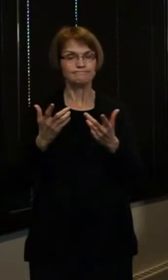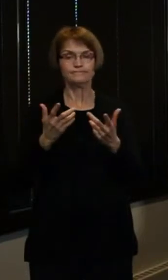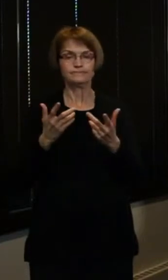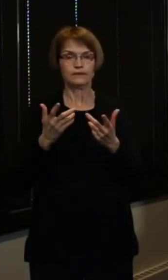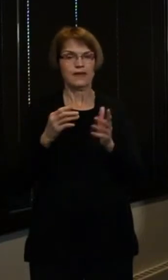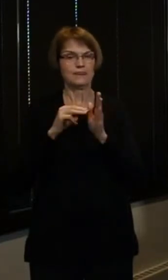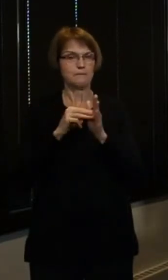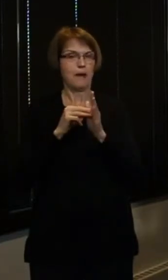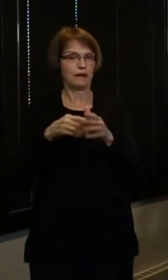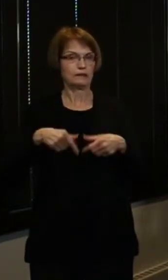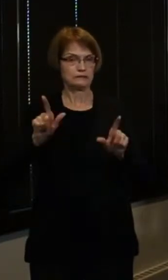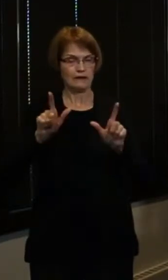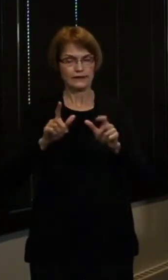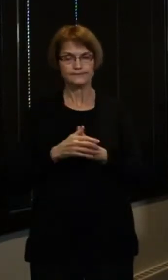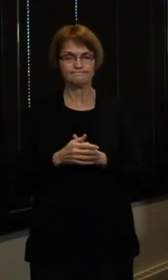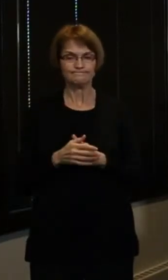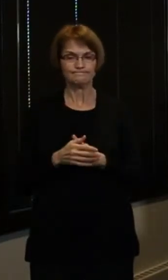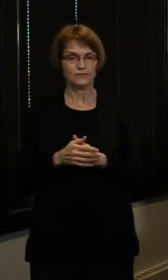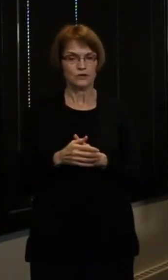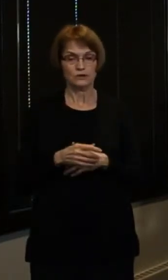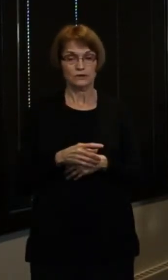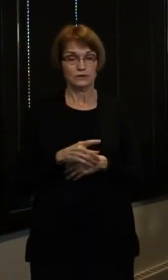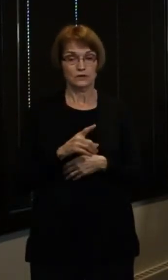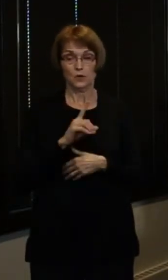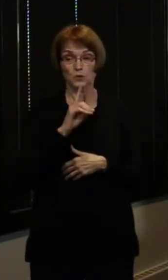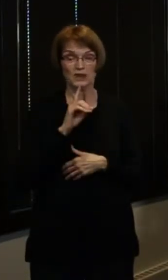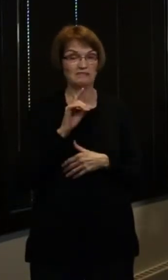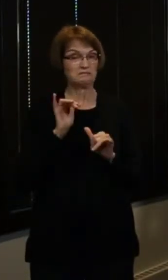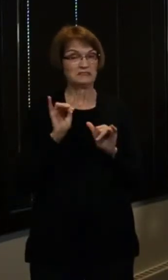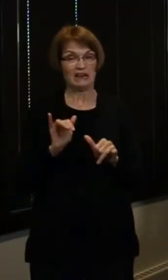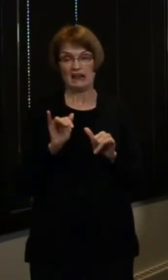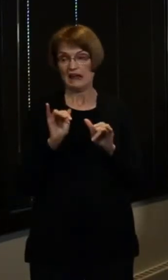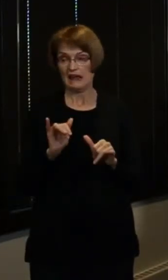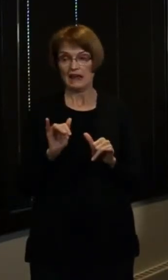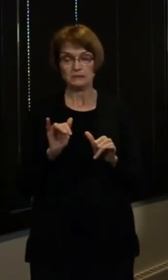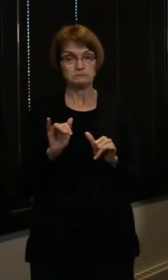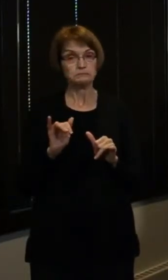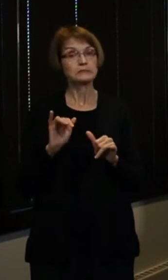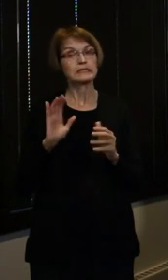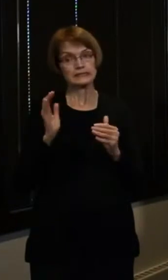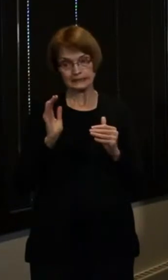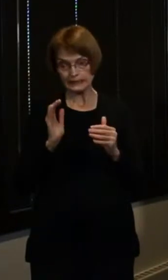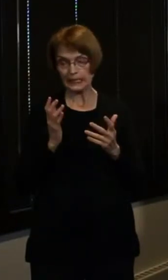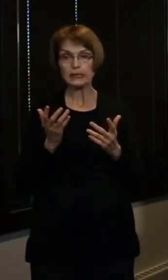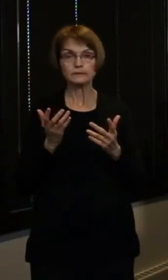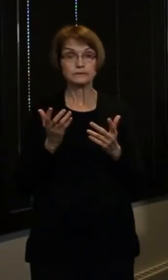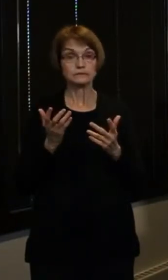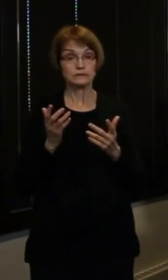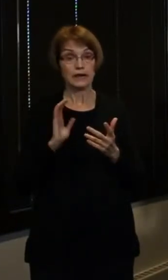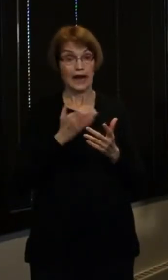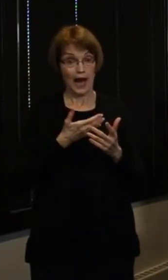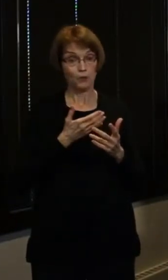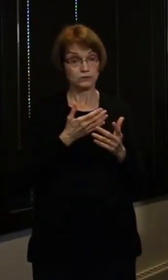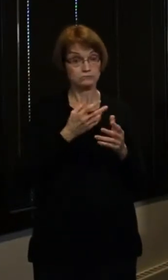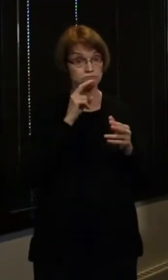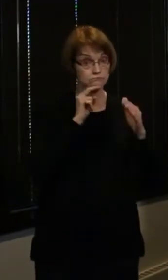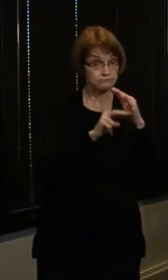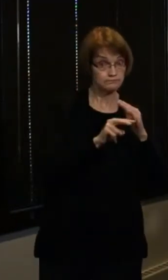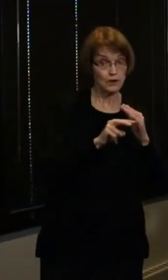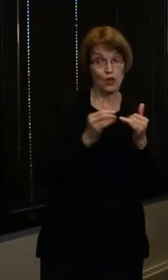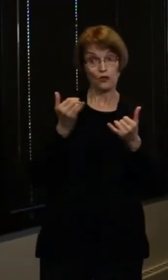modeling slides. There's not a whole lot more to report on this. It does seem to be tracking well with our current model. So the census